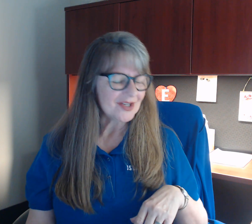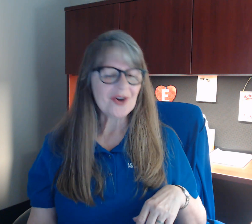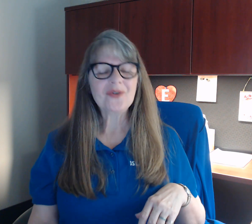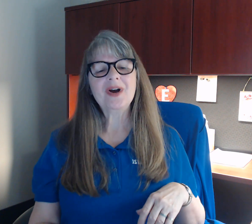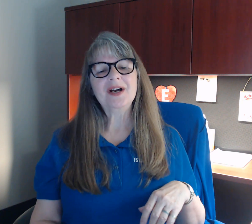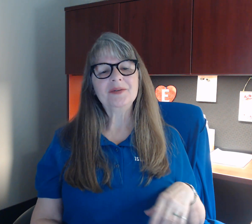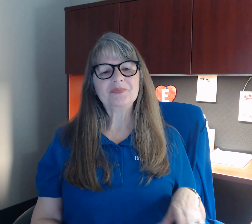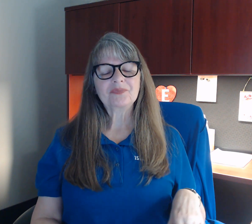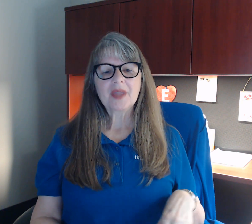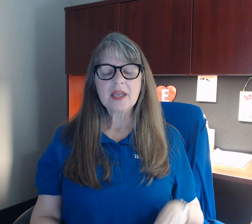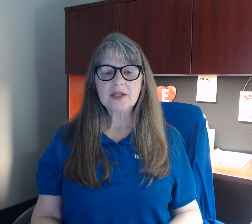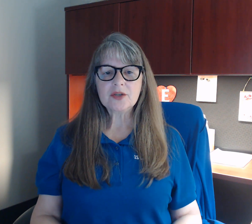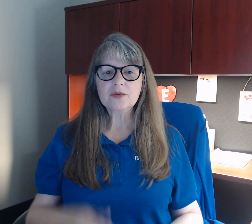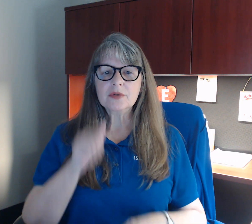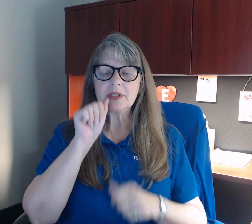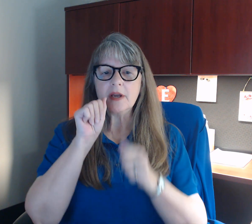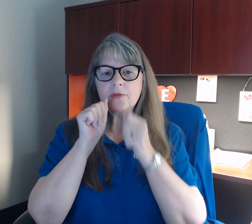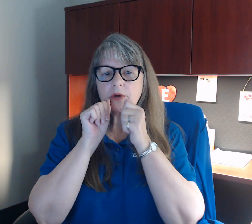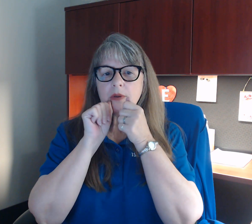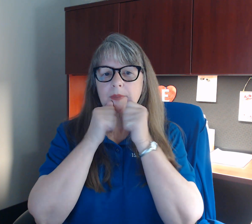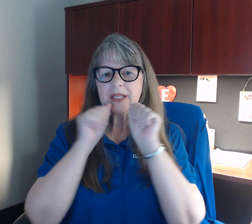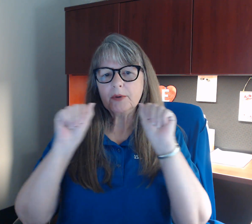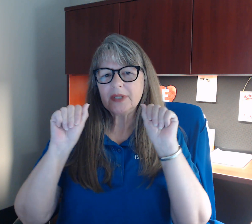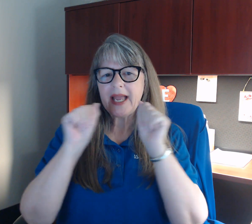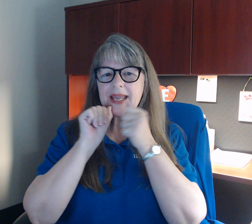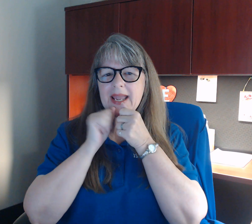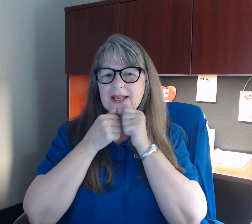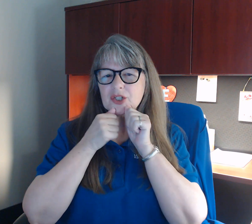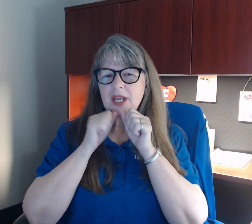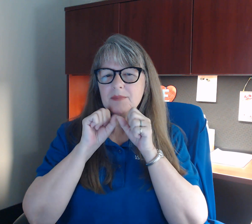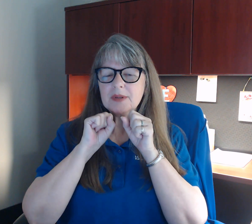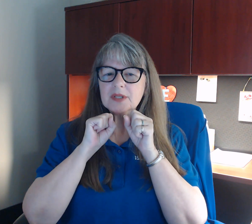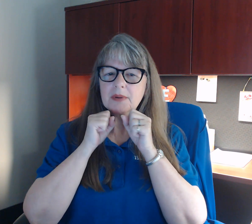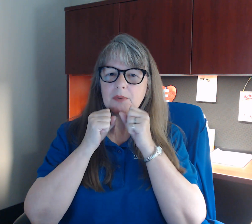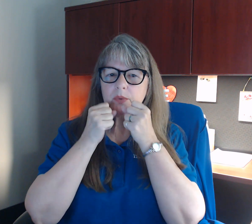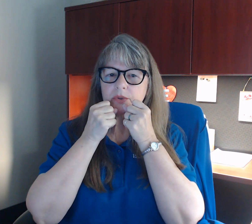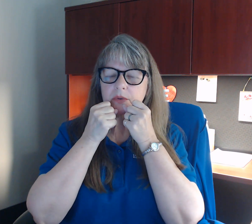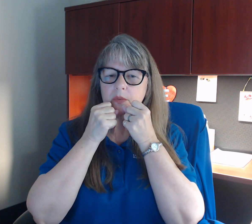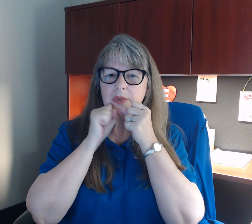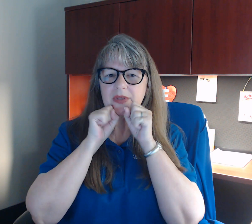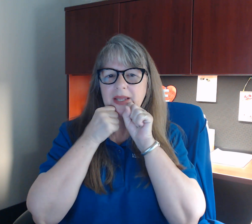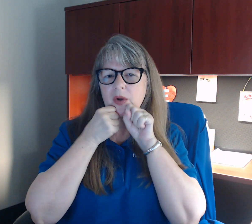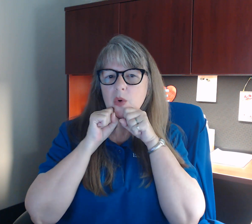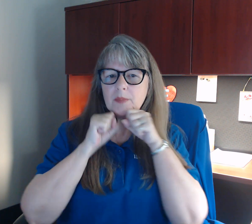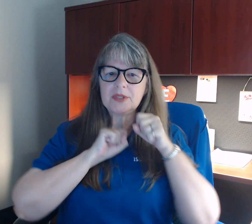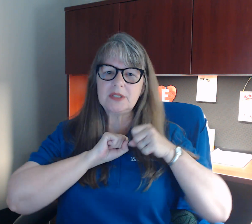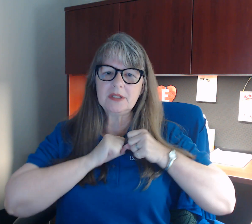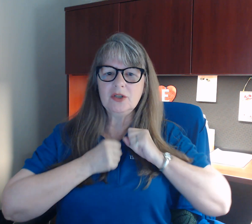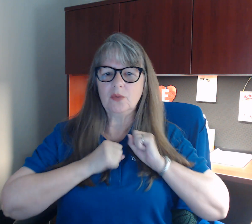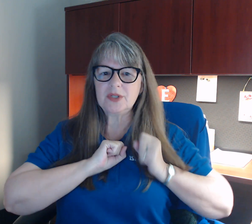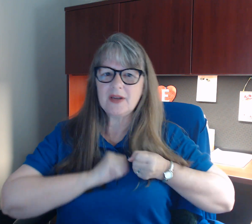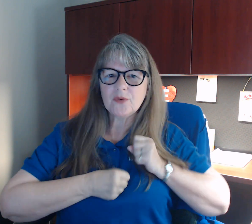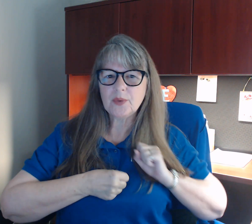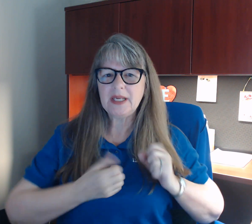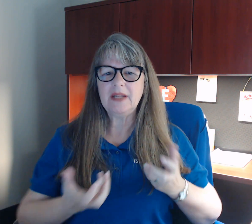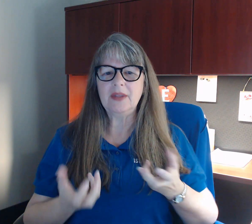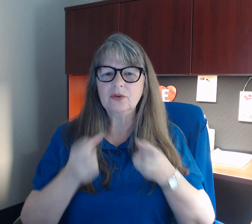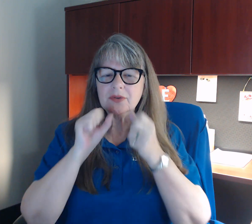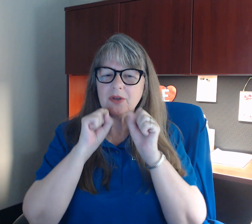So to suffer, but it's mostly a handshake, but some people will do it with like, oh, I'm suffering, and they'll do